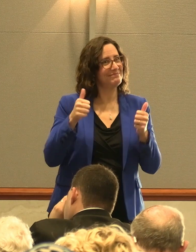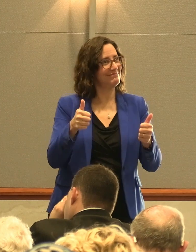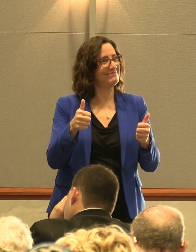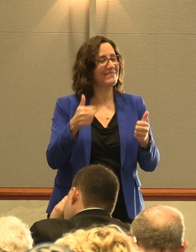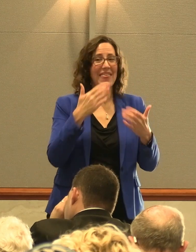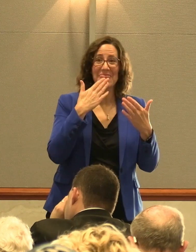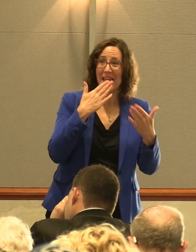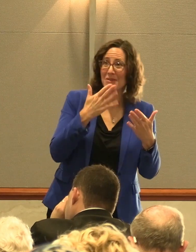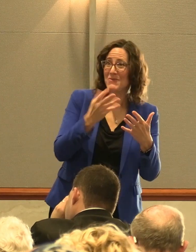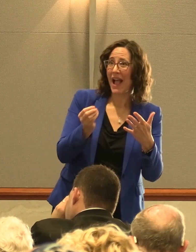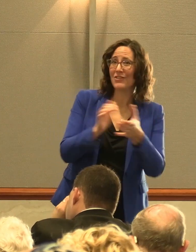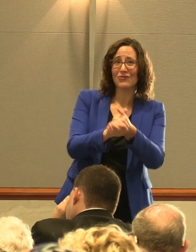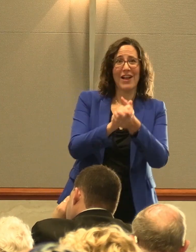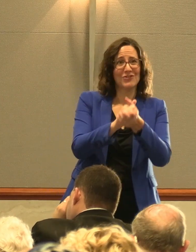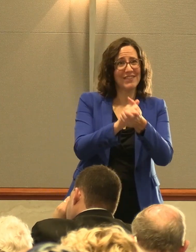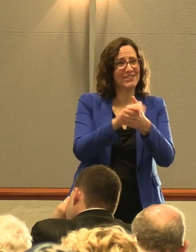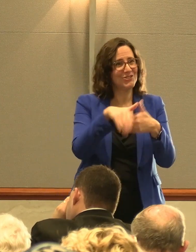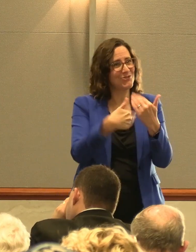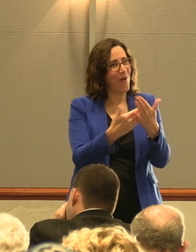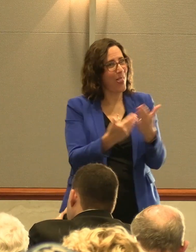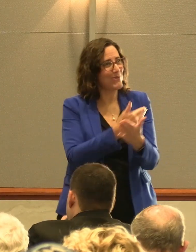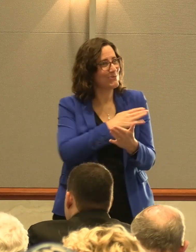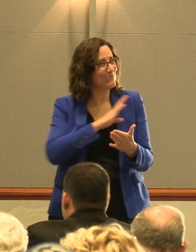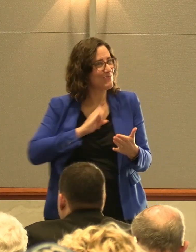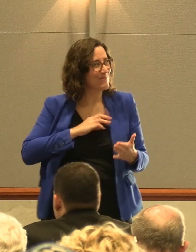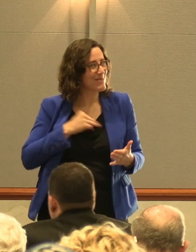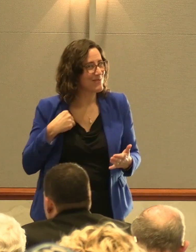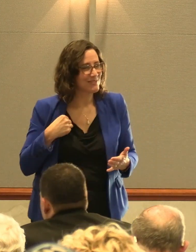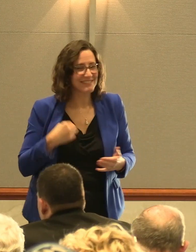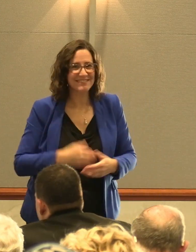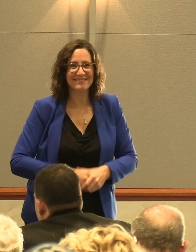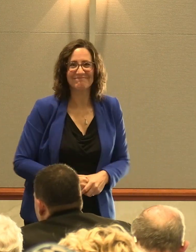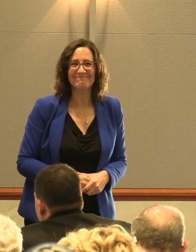and congratulations to all our new board members.